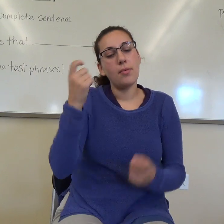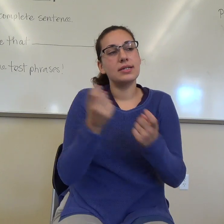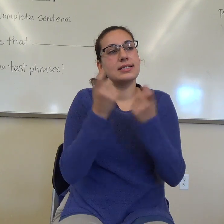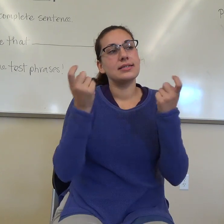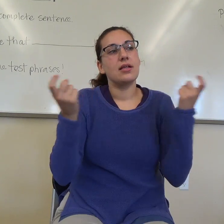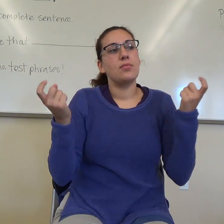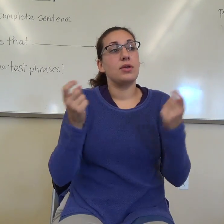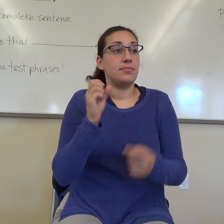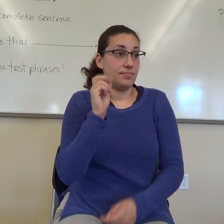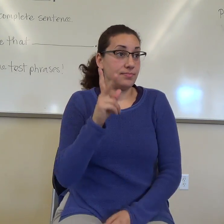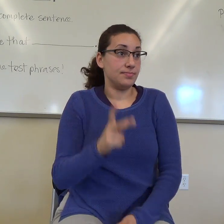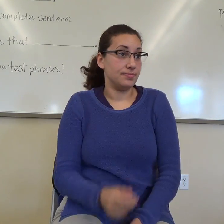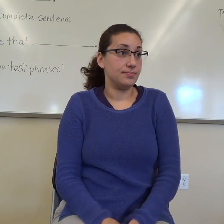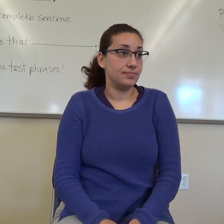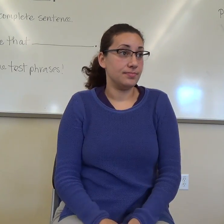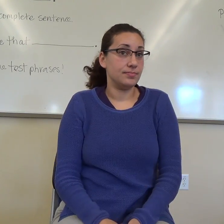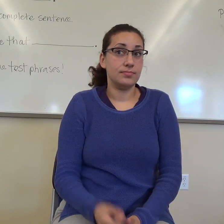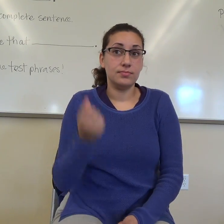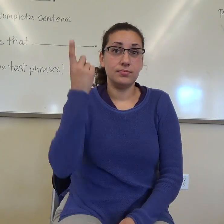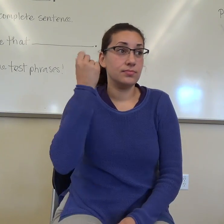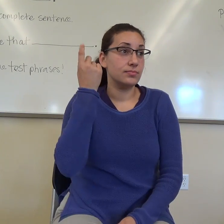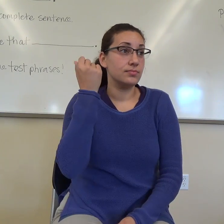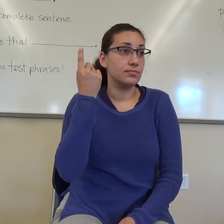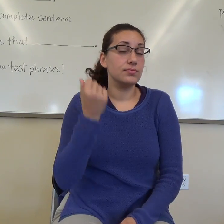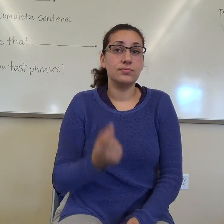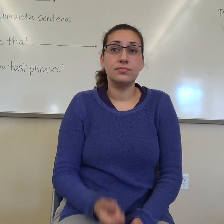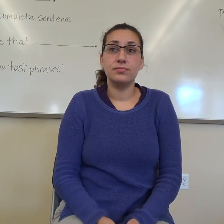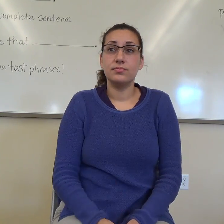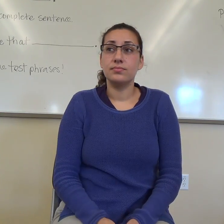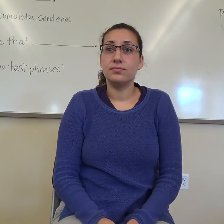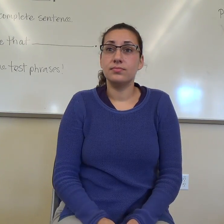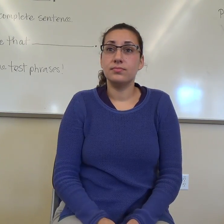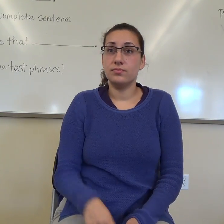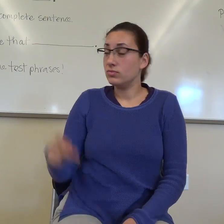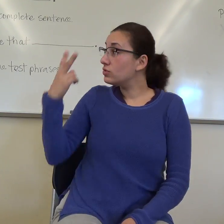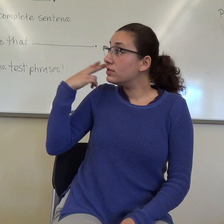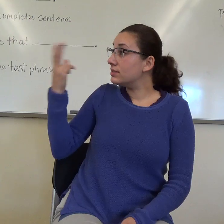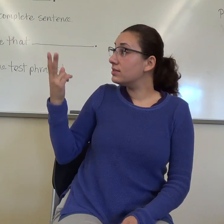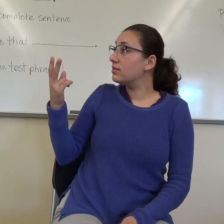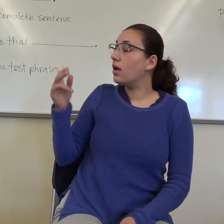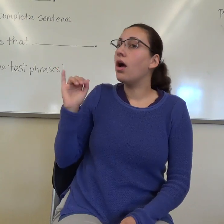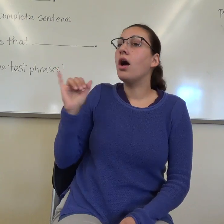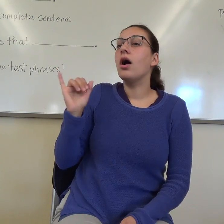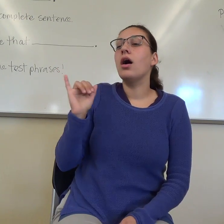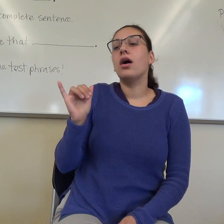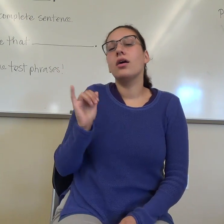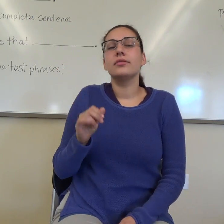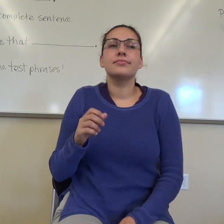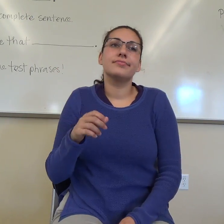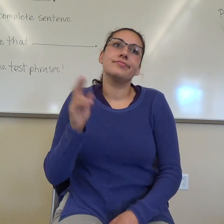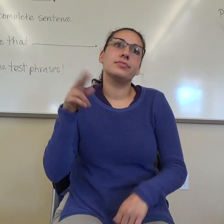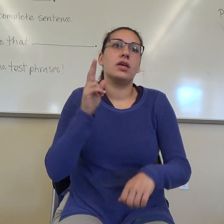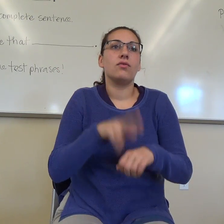Does that make sense to people? Yeah. Once you see it, it's when you think, oh yeah, of course. Of course I